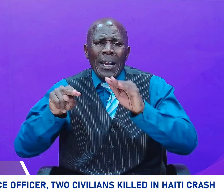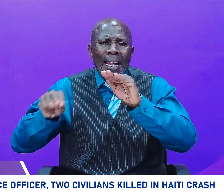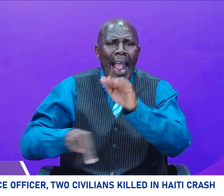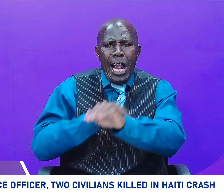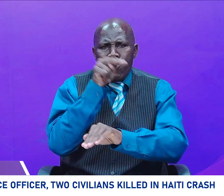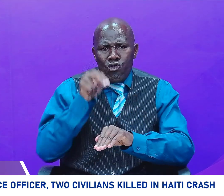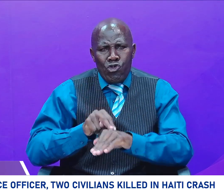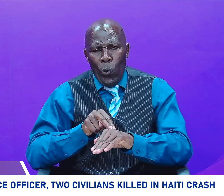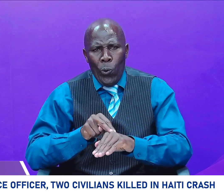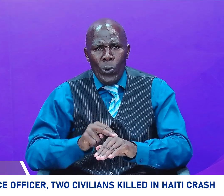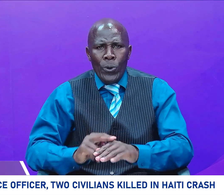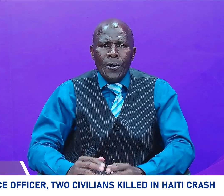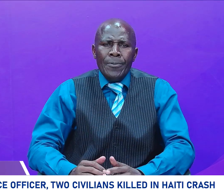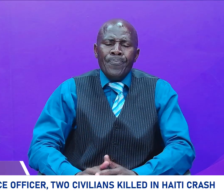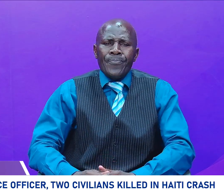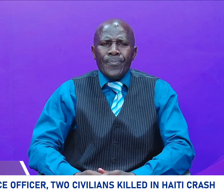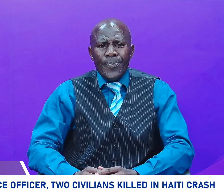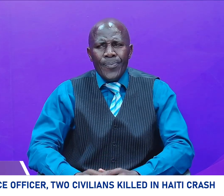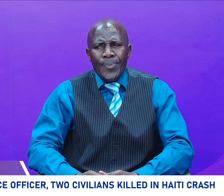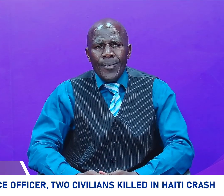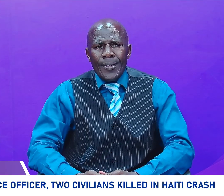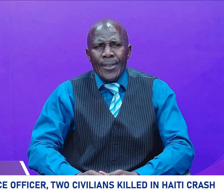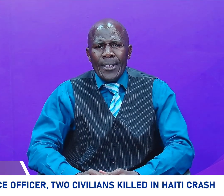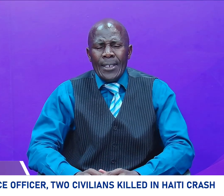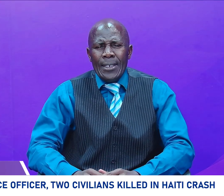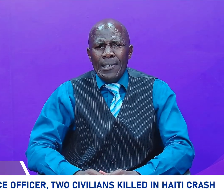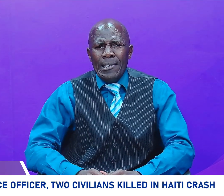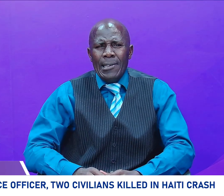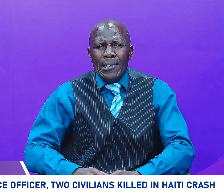the officers serving in the volatile Caribbean nation.